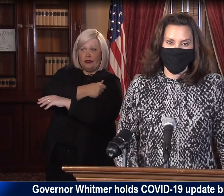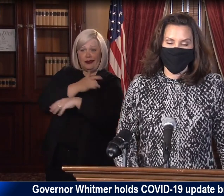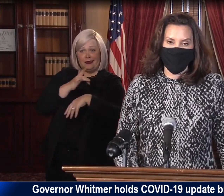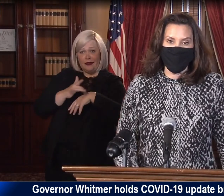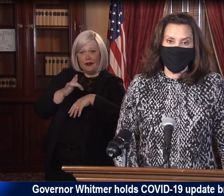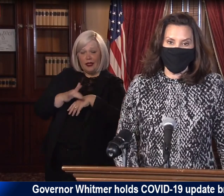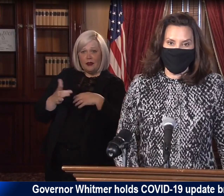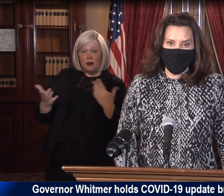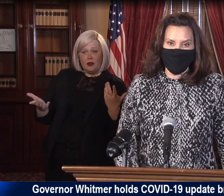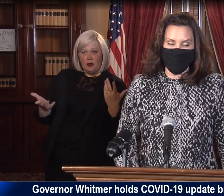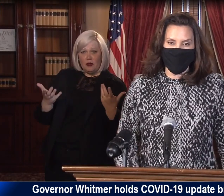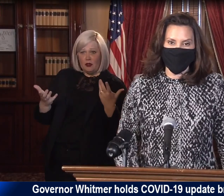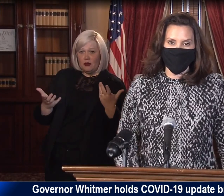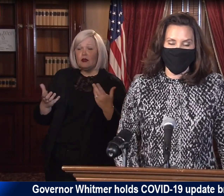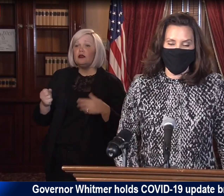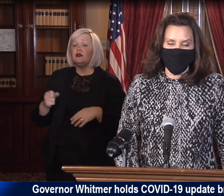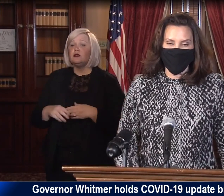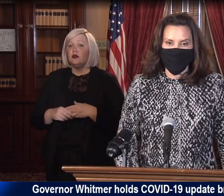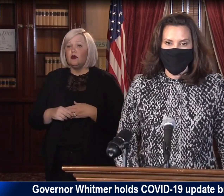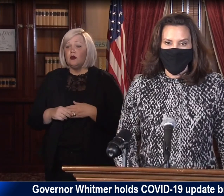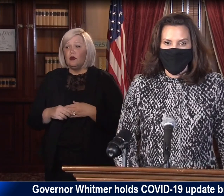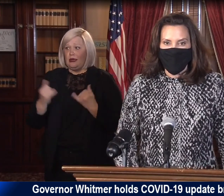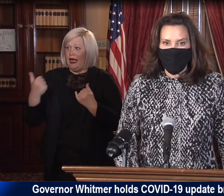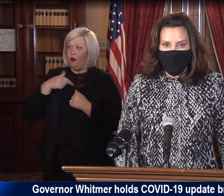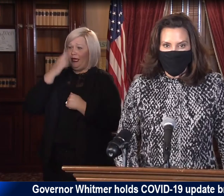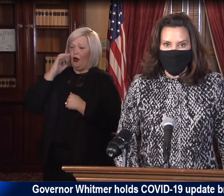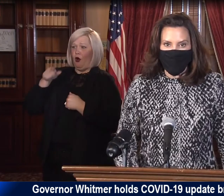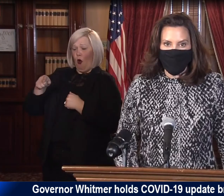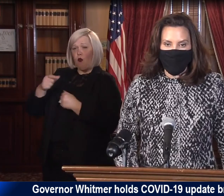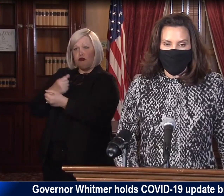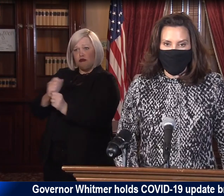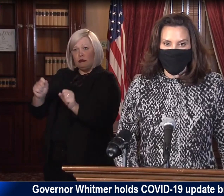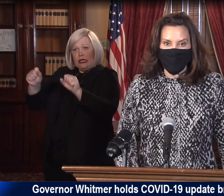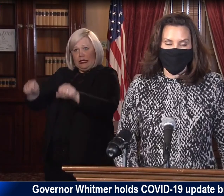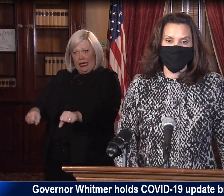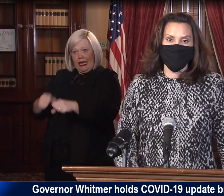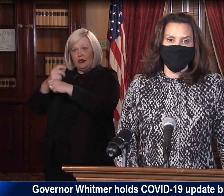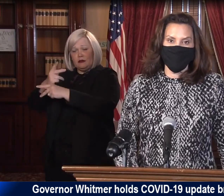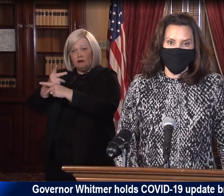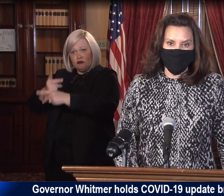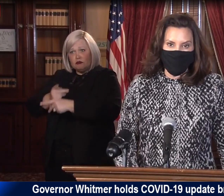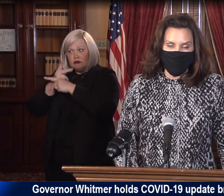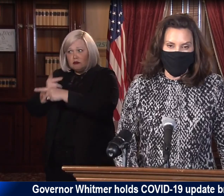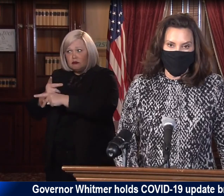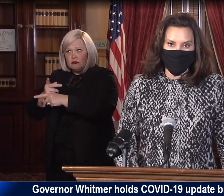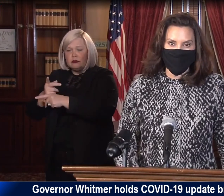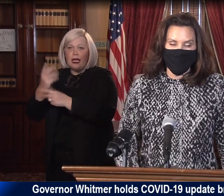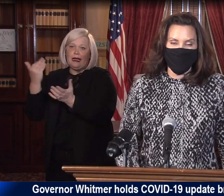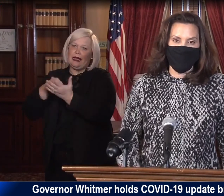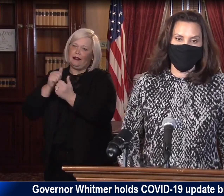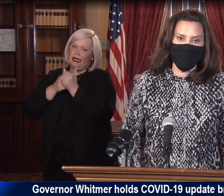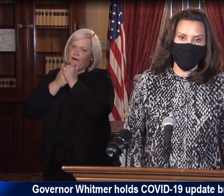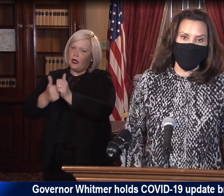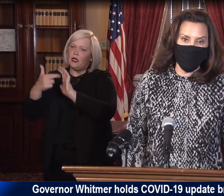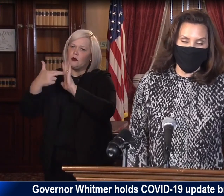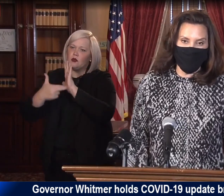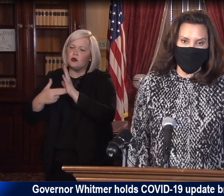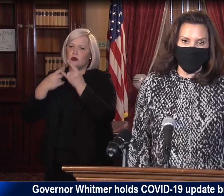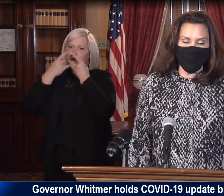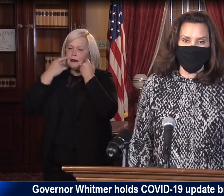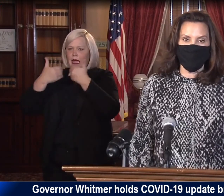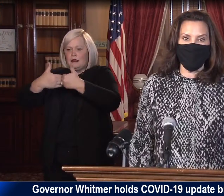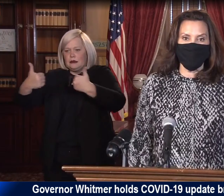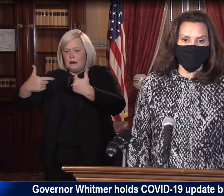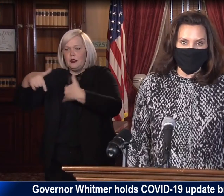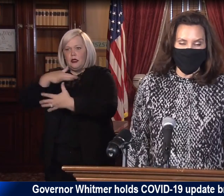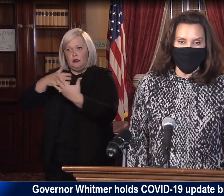were imminently on the horizon. And we're grateful for how seriously they took the protocols and how well they've been